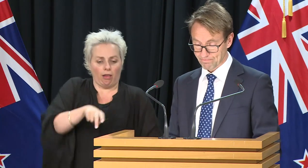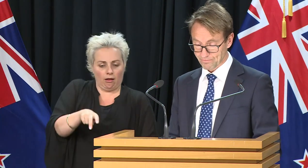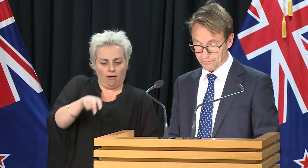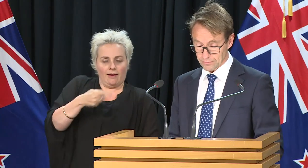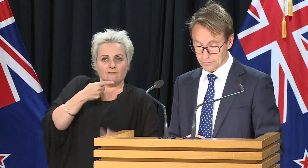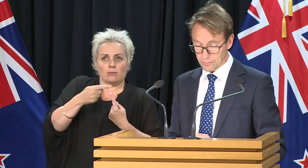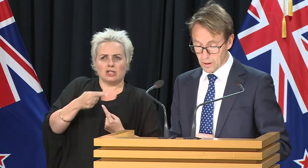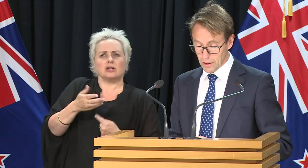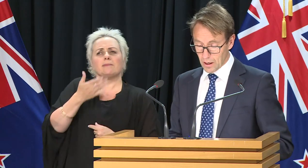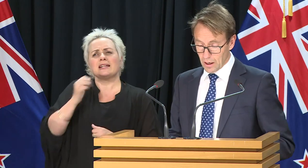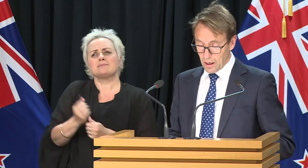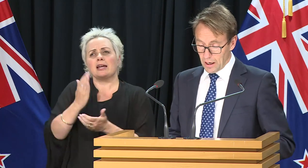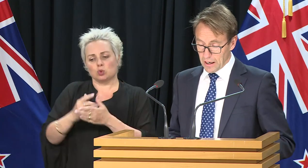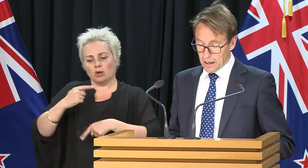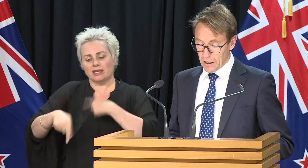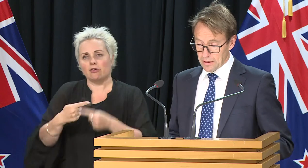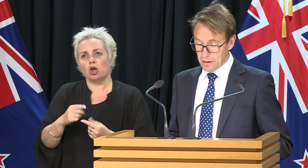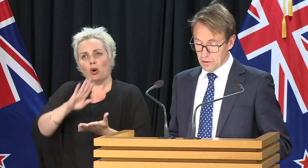app.